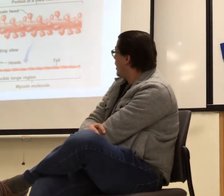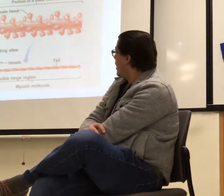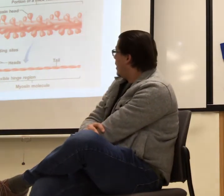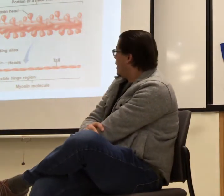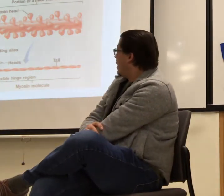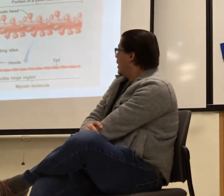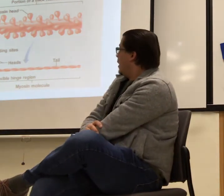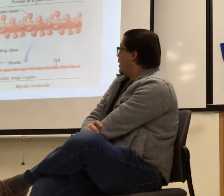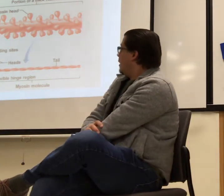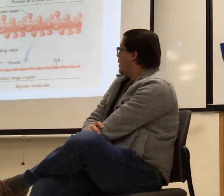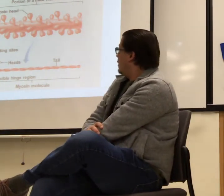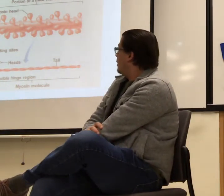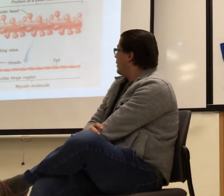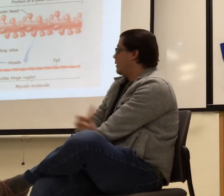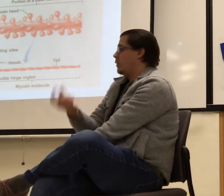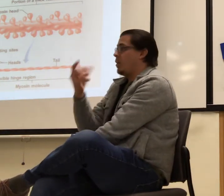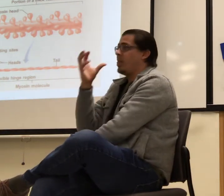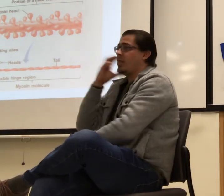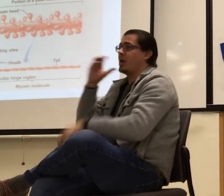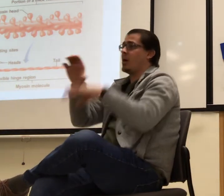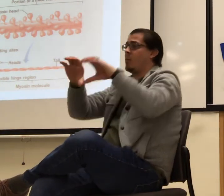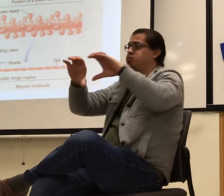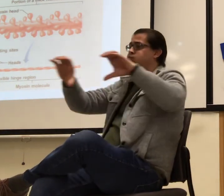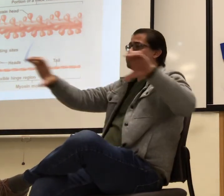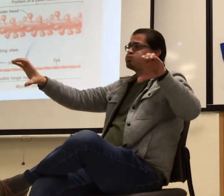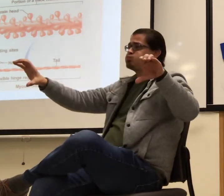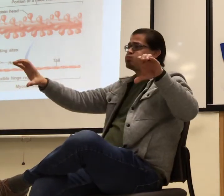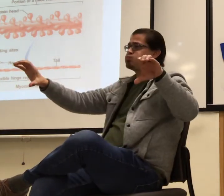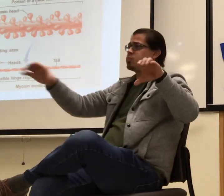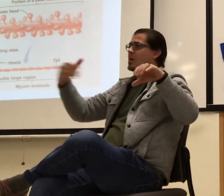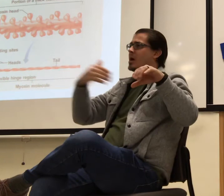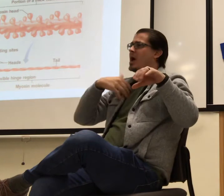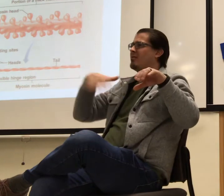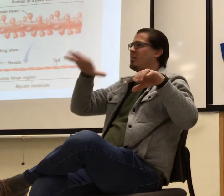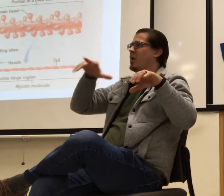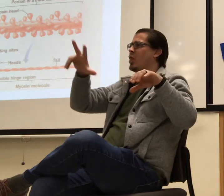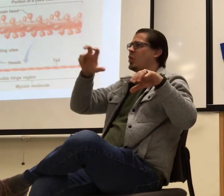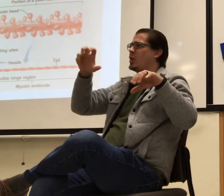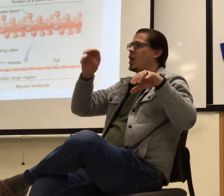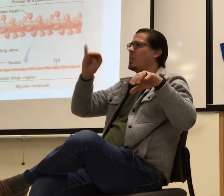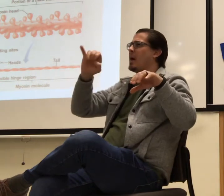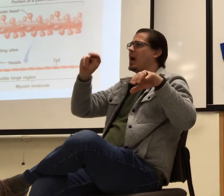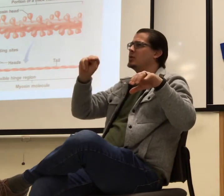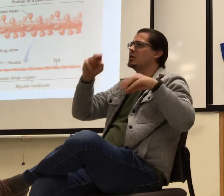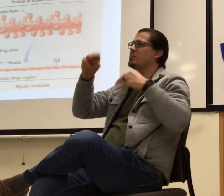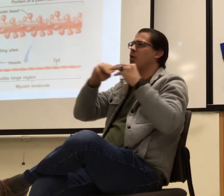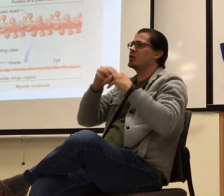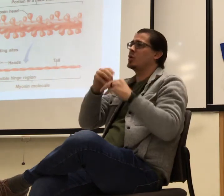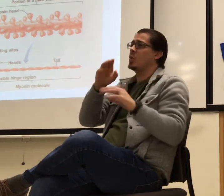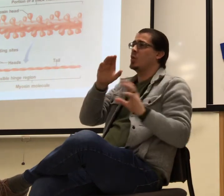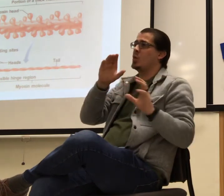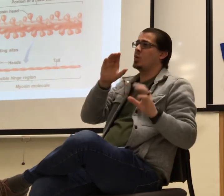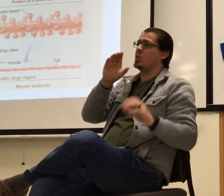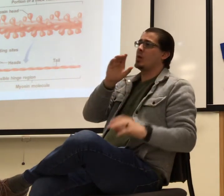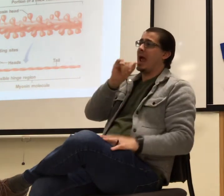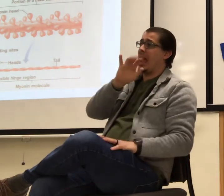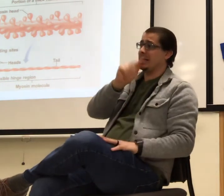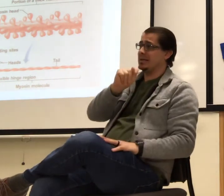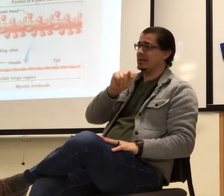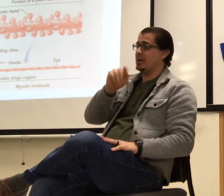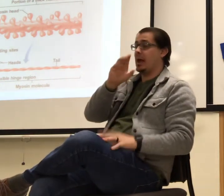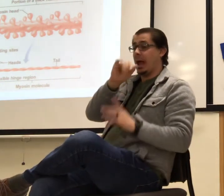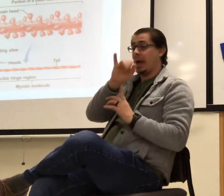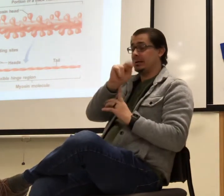So one thick filament consists of 300 myosin molecules. So when we say actin and myosin, I put air quotes around myosin